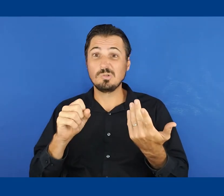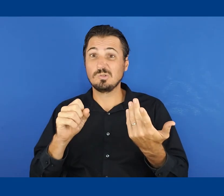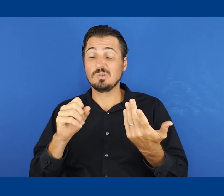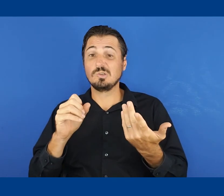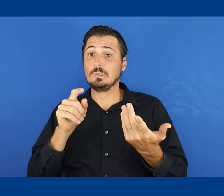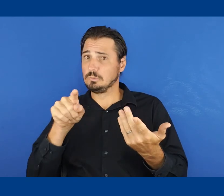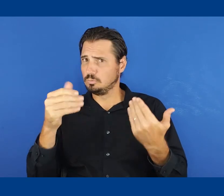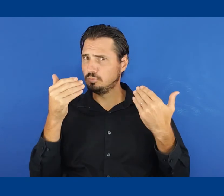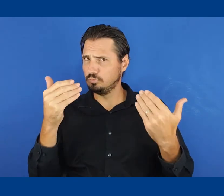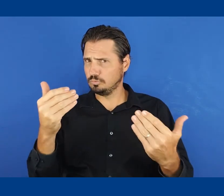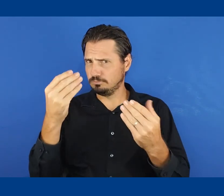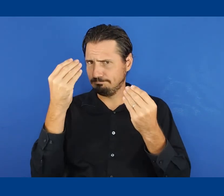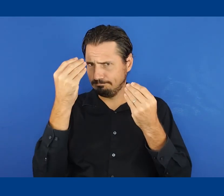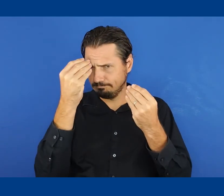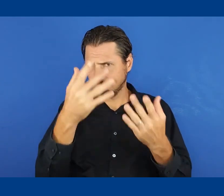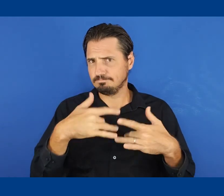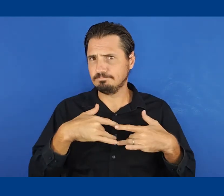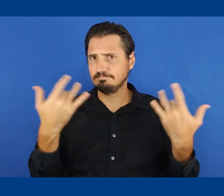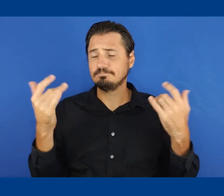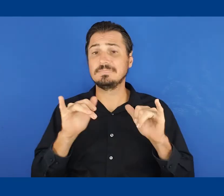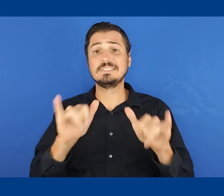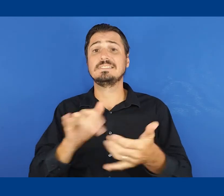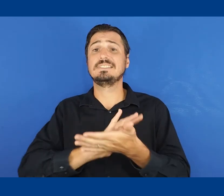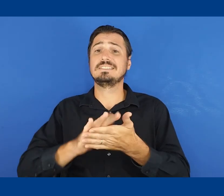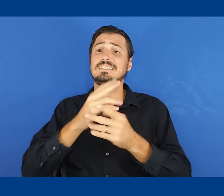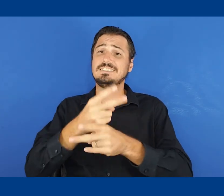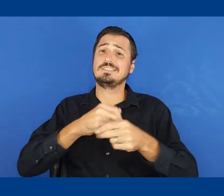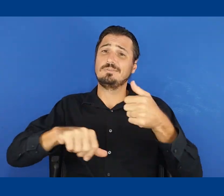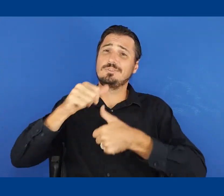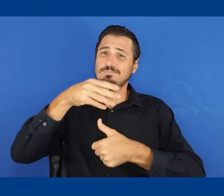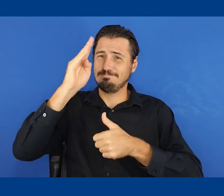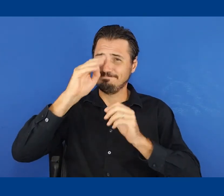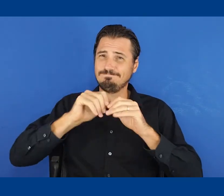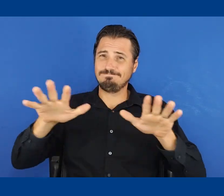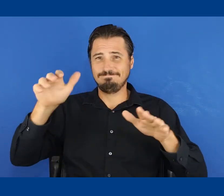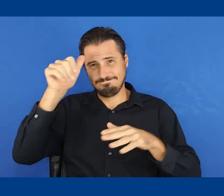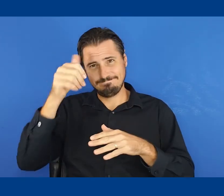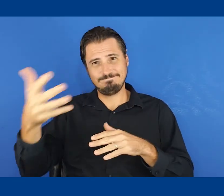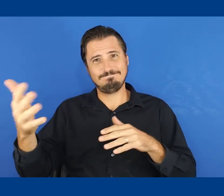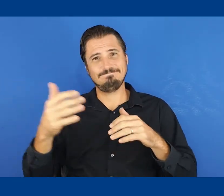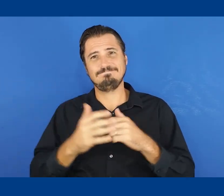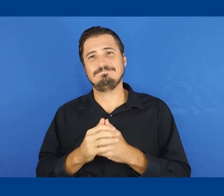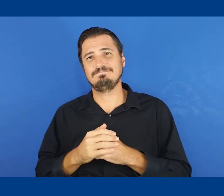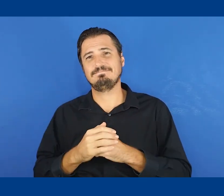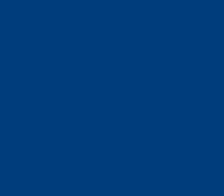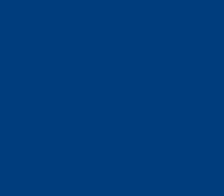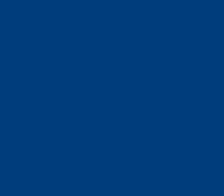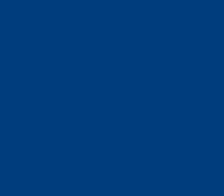informed. Be kind, take care of one another, God bless, and aloha.